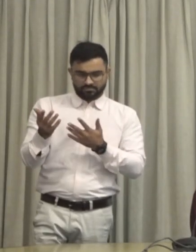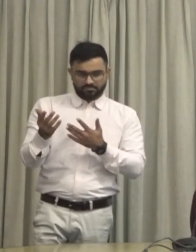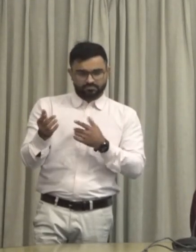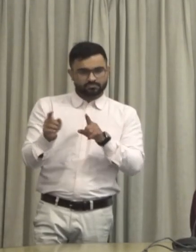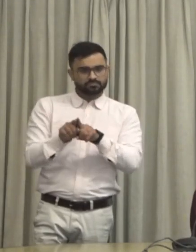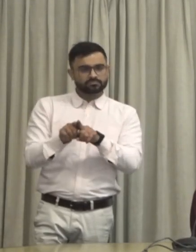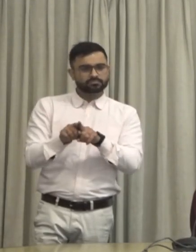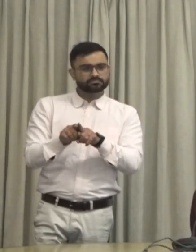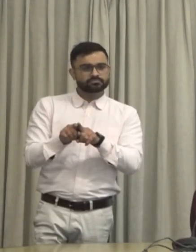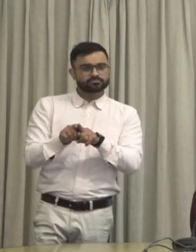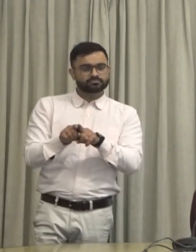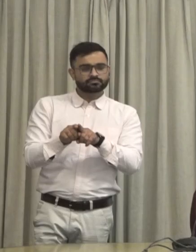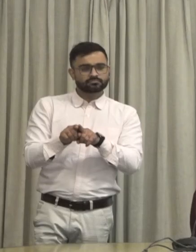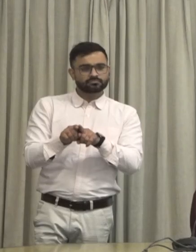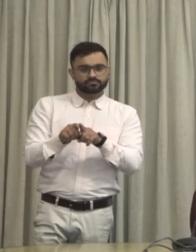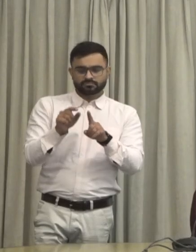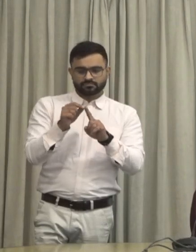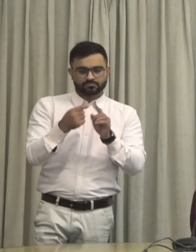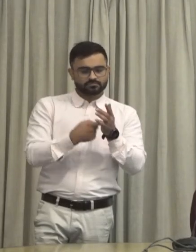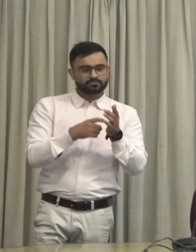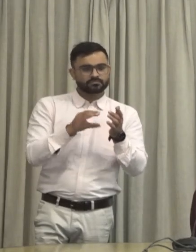just prolonged